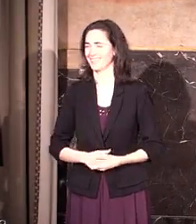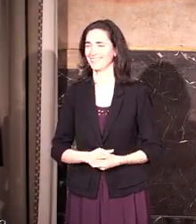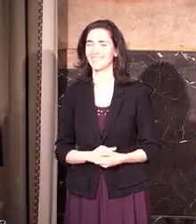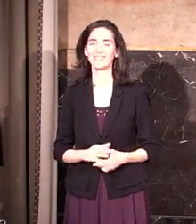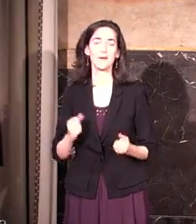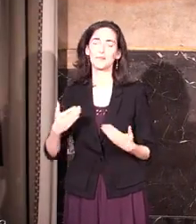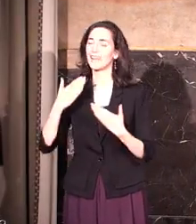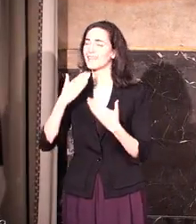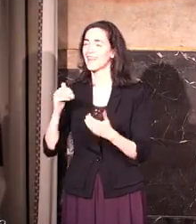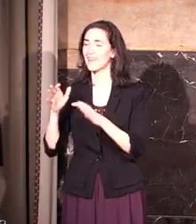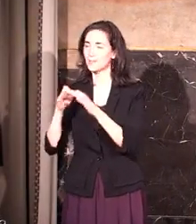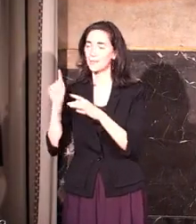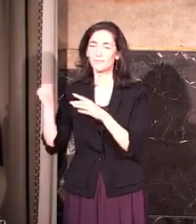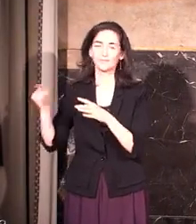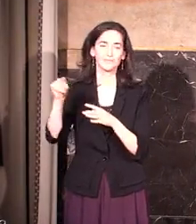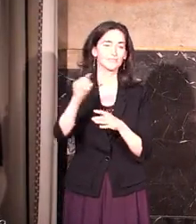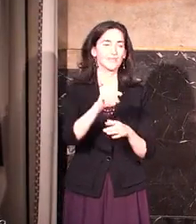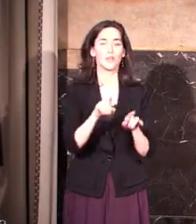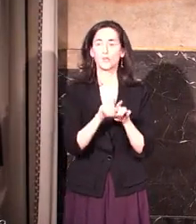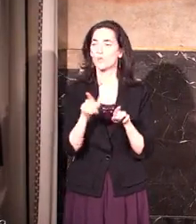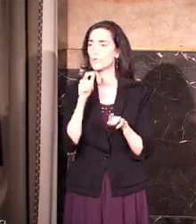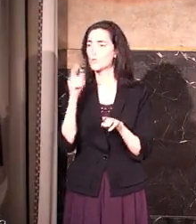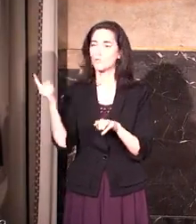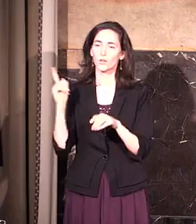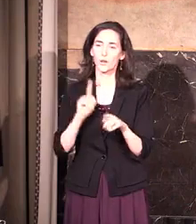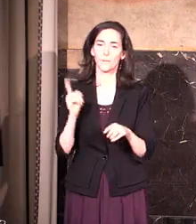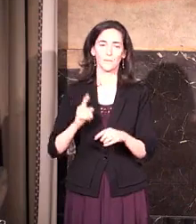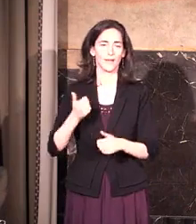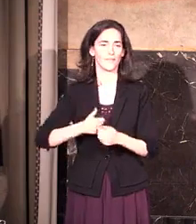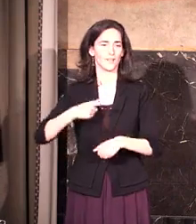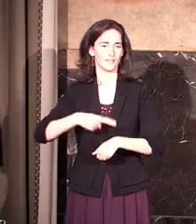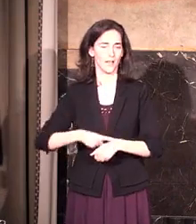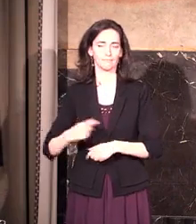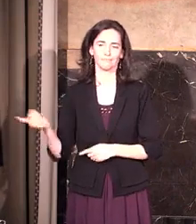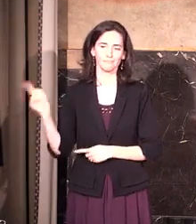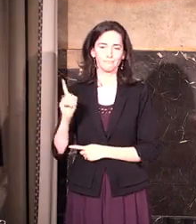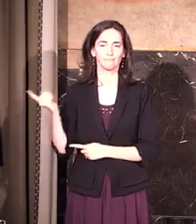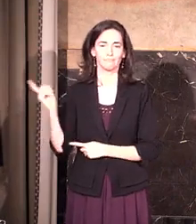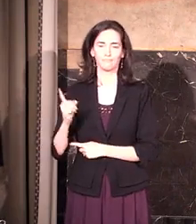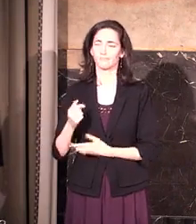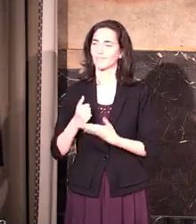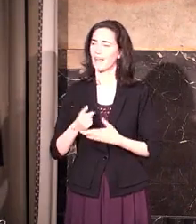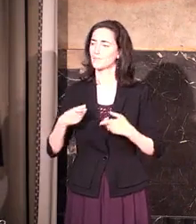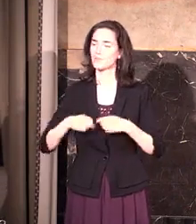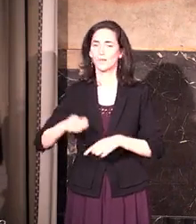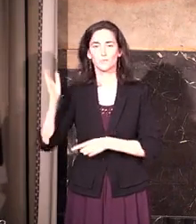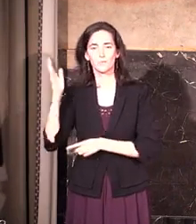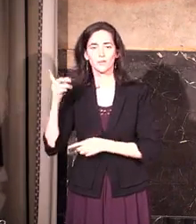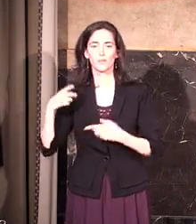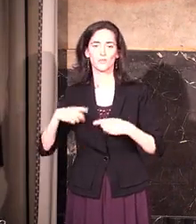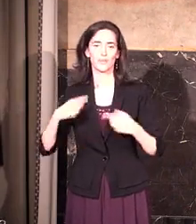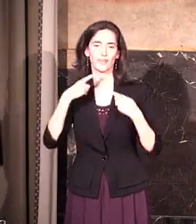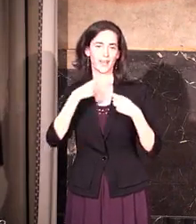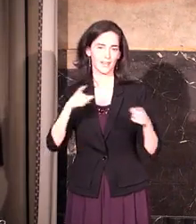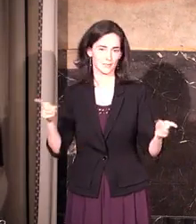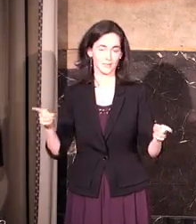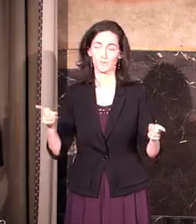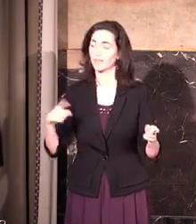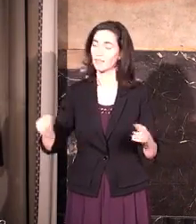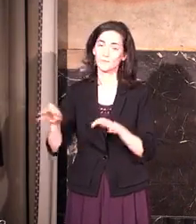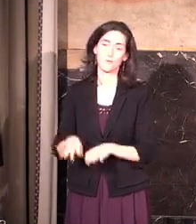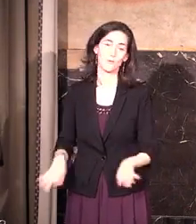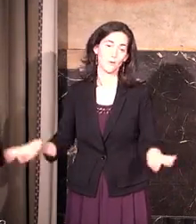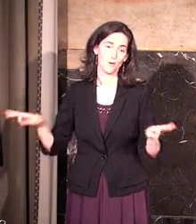to our interpreters today and those who come every time to help us during our briefings and our announcements. They are very